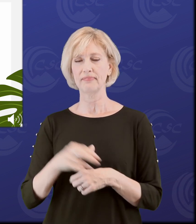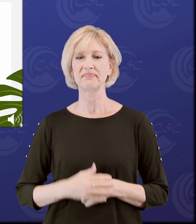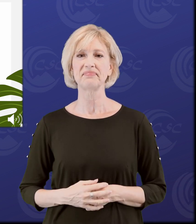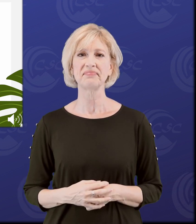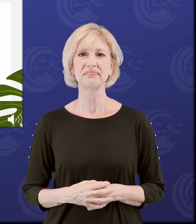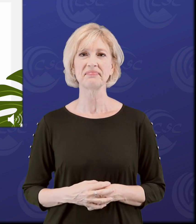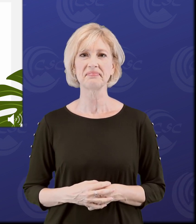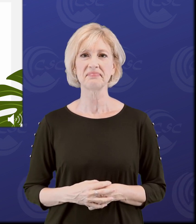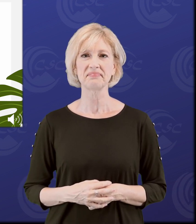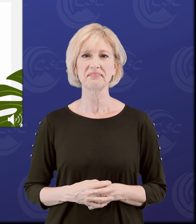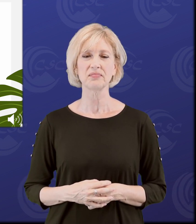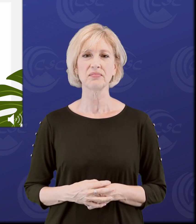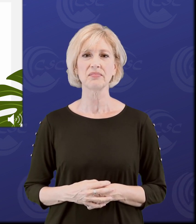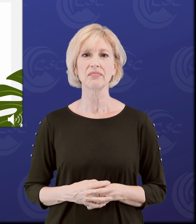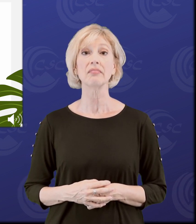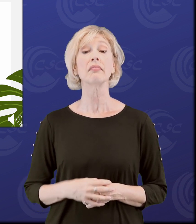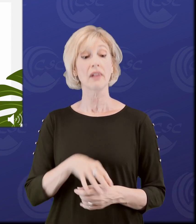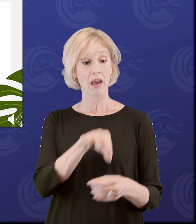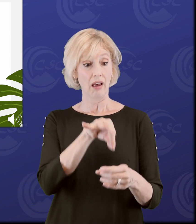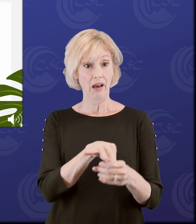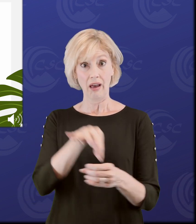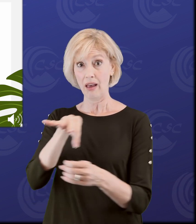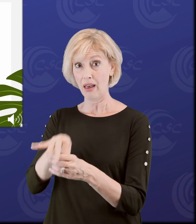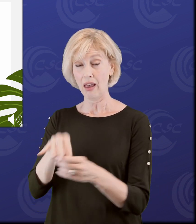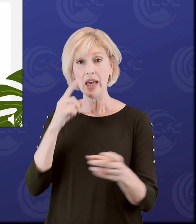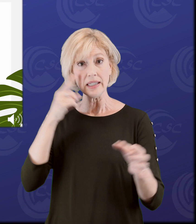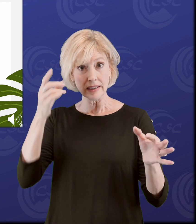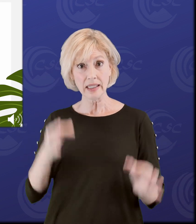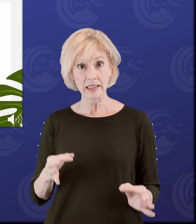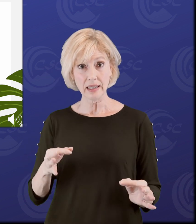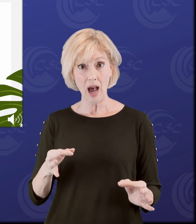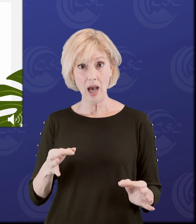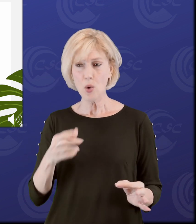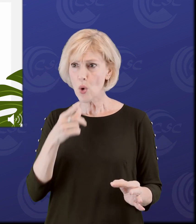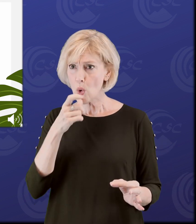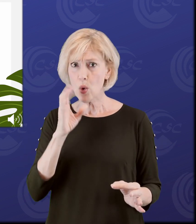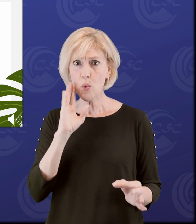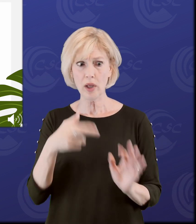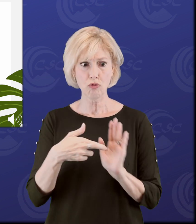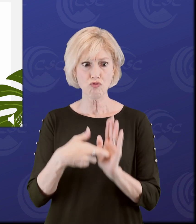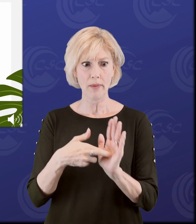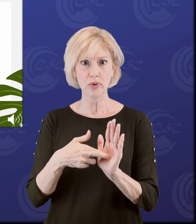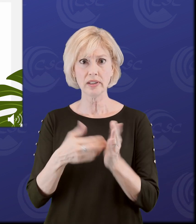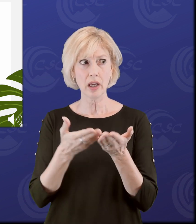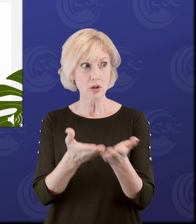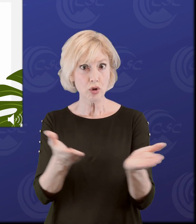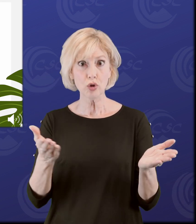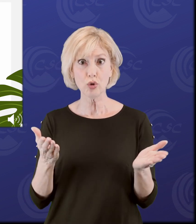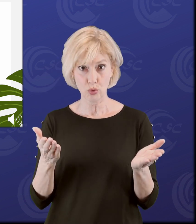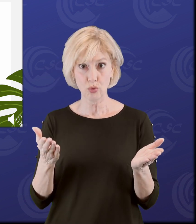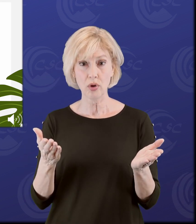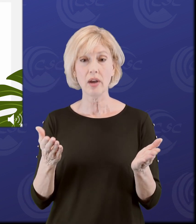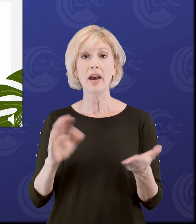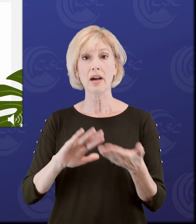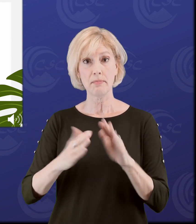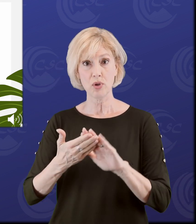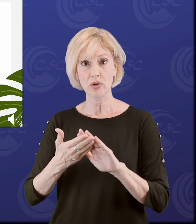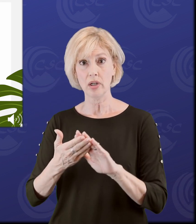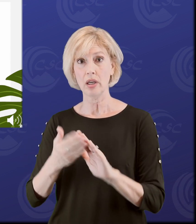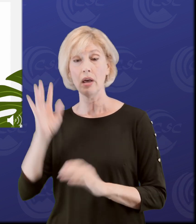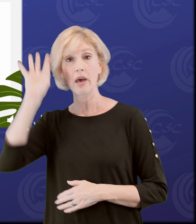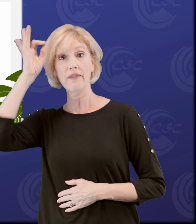November. These elections decide the officials who represent you and your community at the federal, state, and county levels of